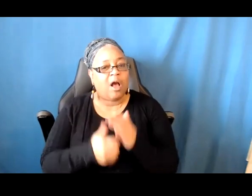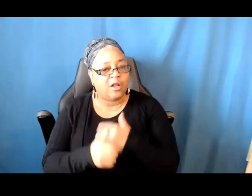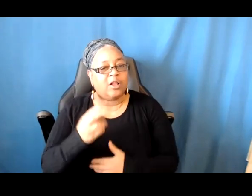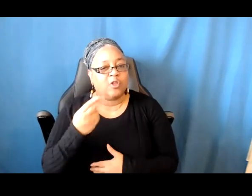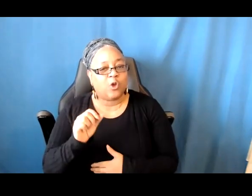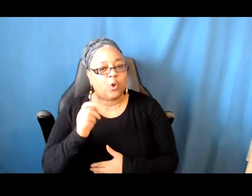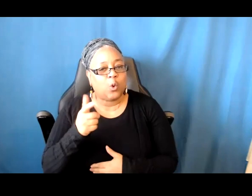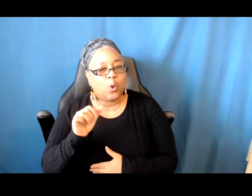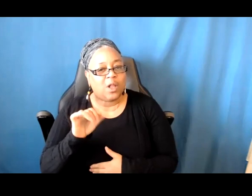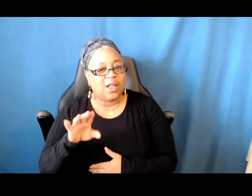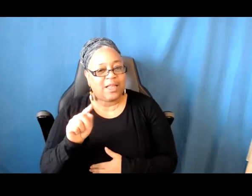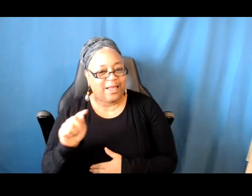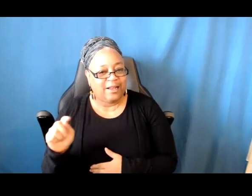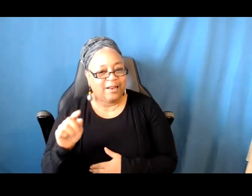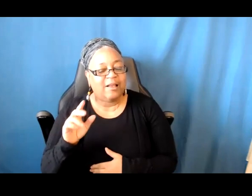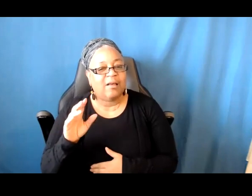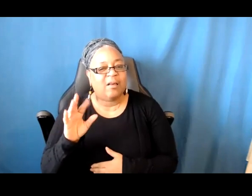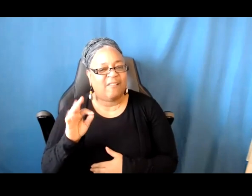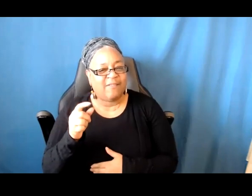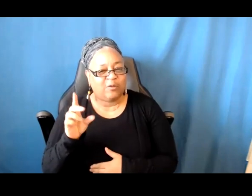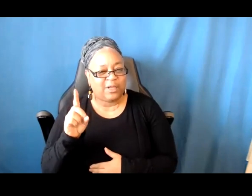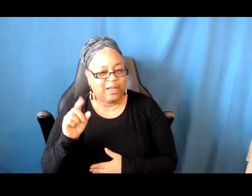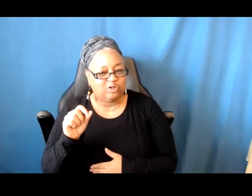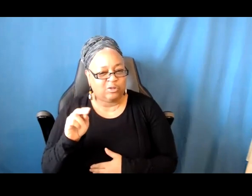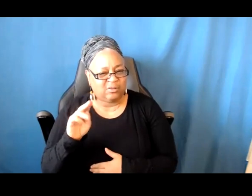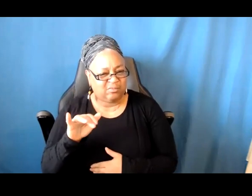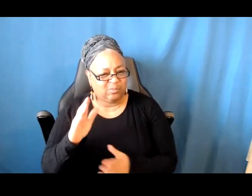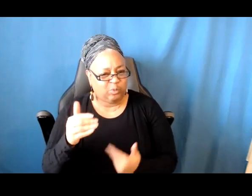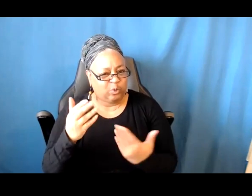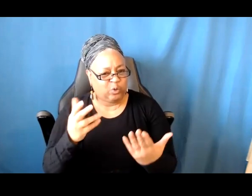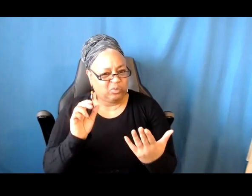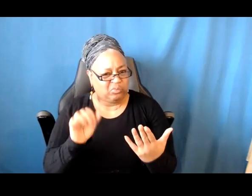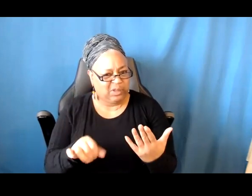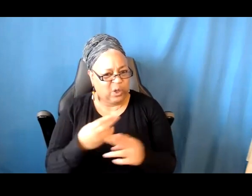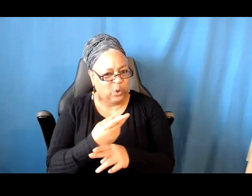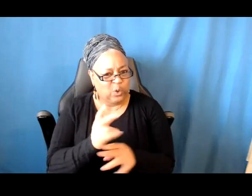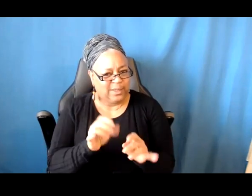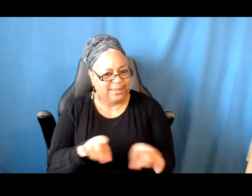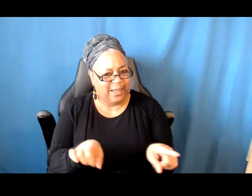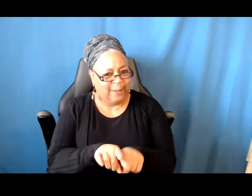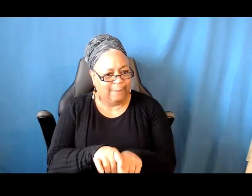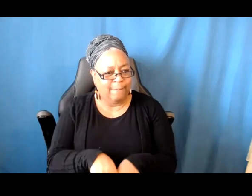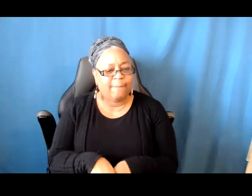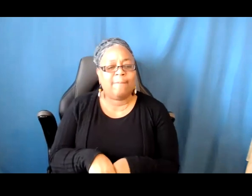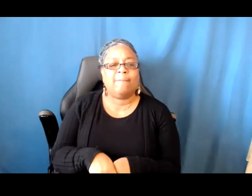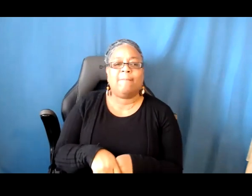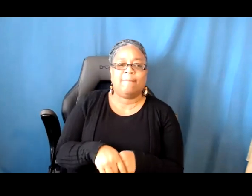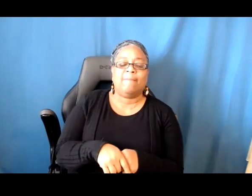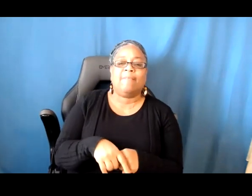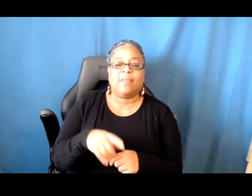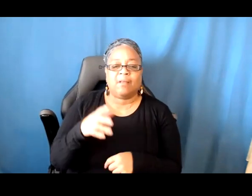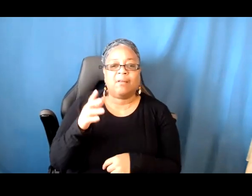cycle? So Creative Capital recently administered a grant for the Hewlett Foundation, which was open to media artists.